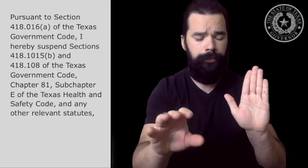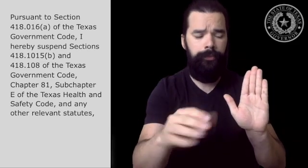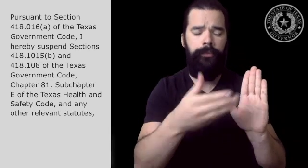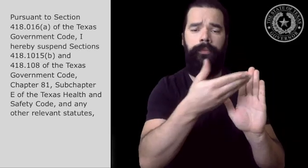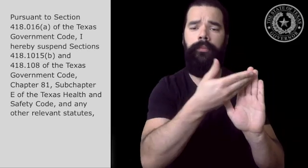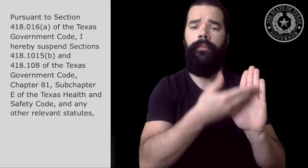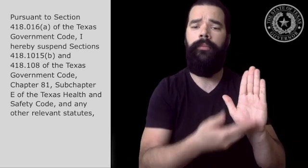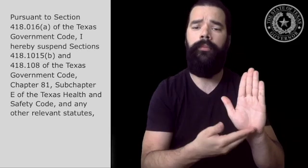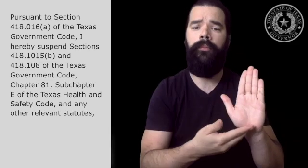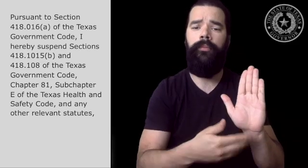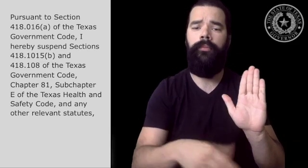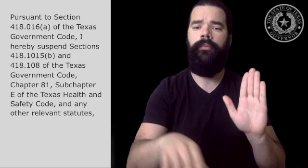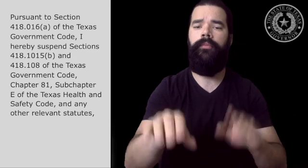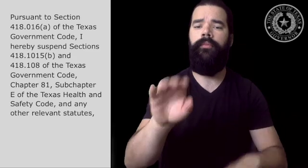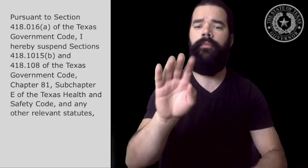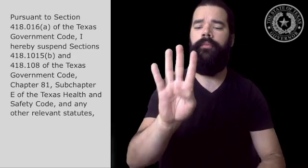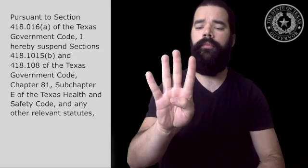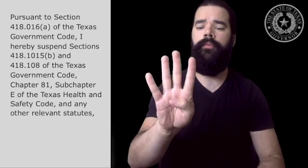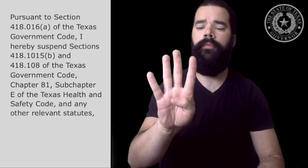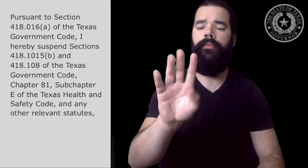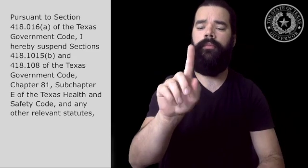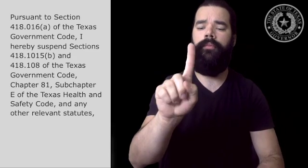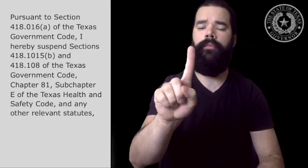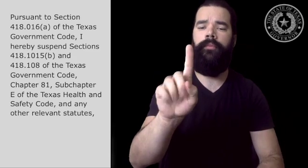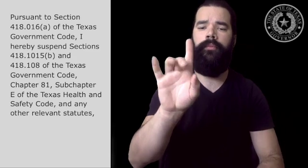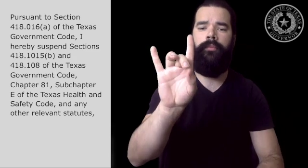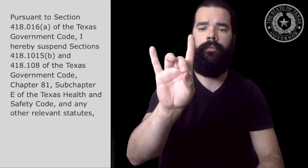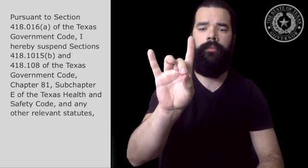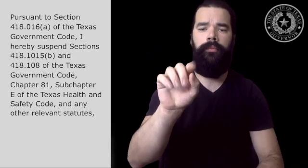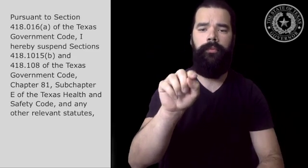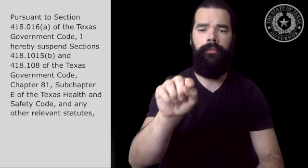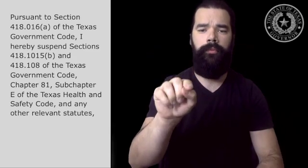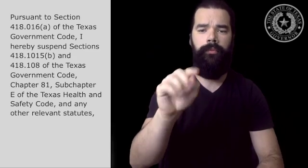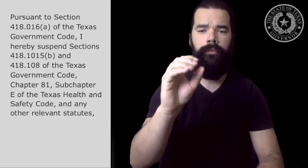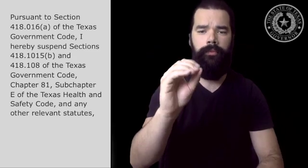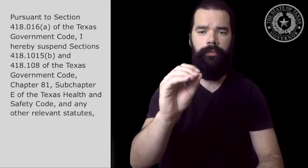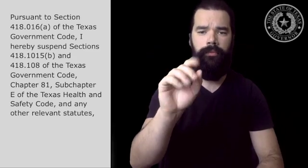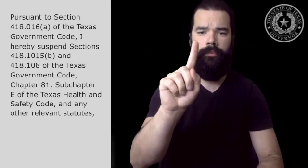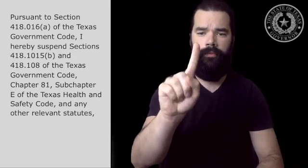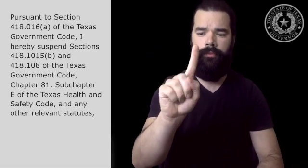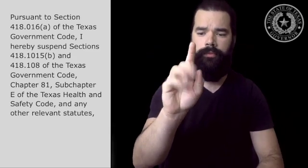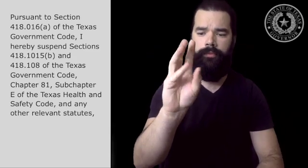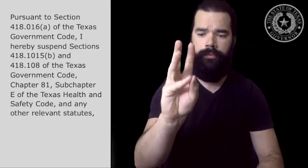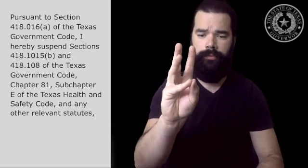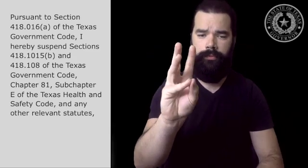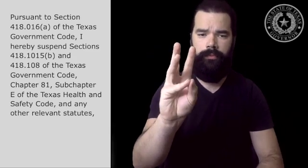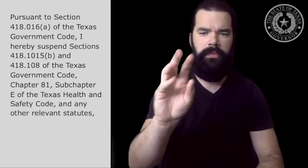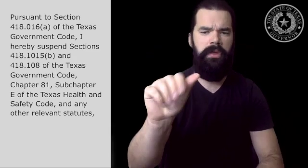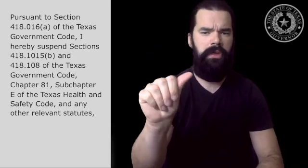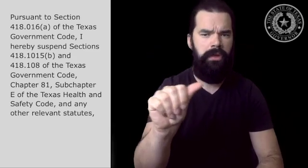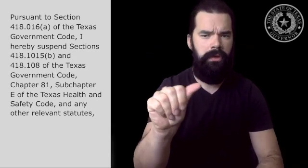418.016A of the Texas Government Code, I hereby suspend Sections